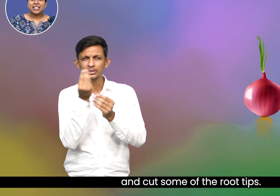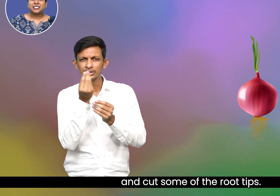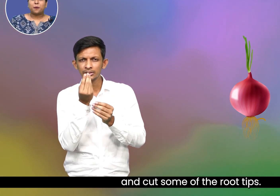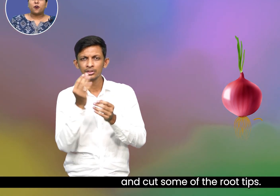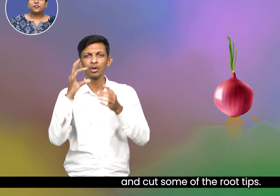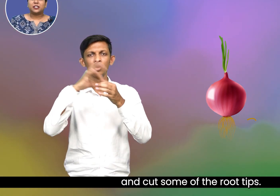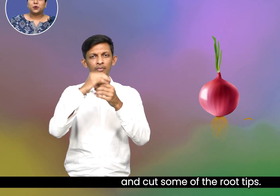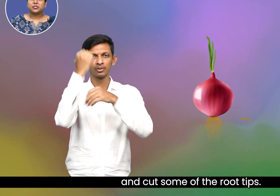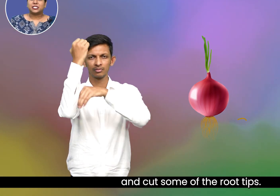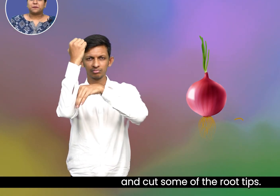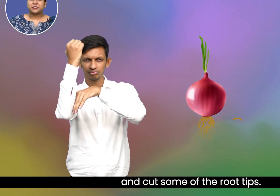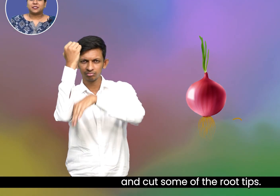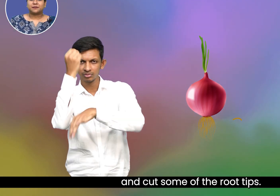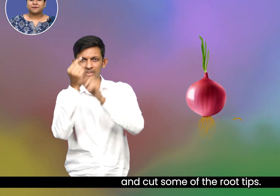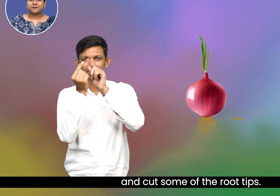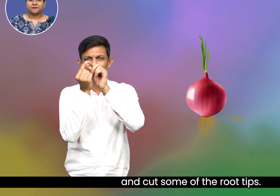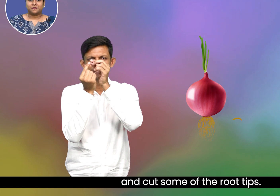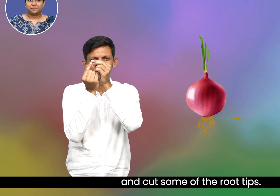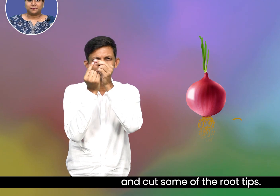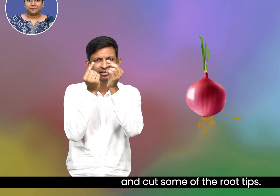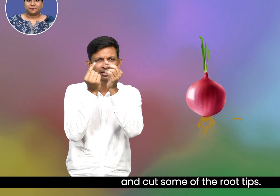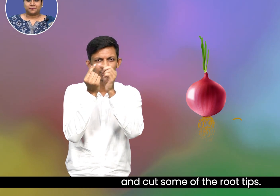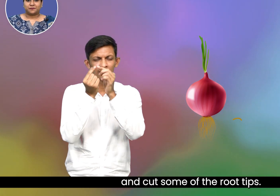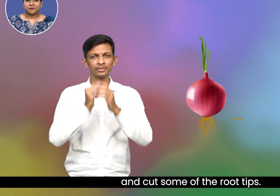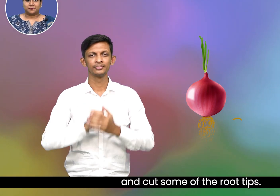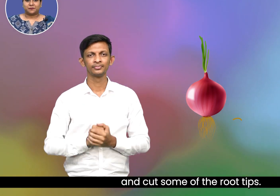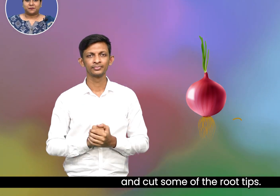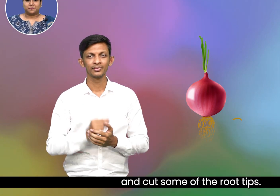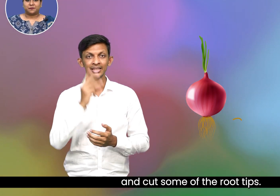and cut some of the root tips.